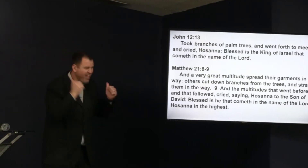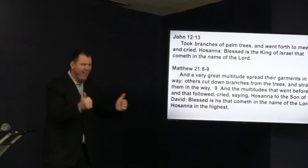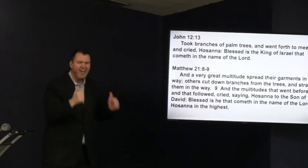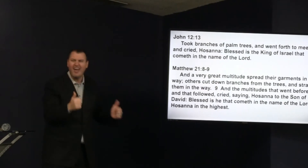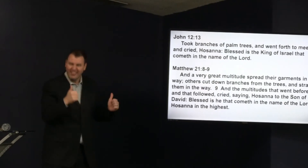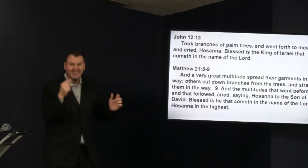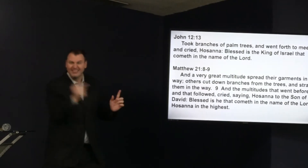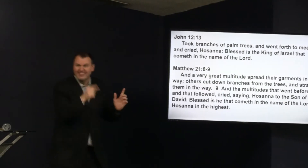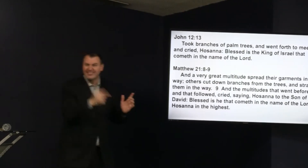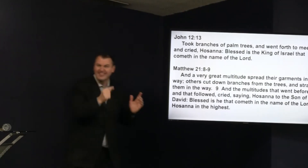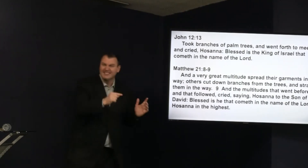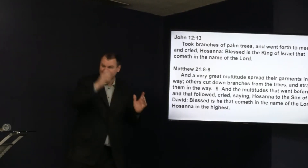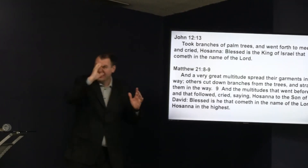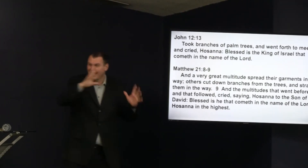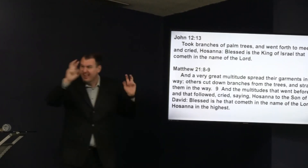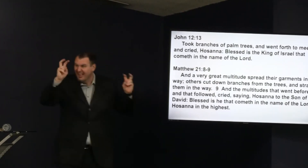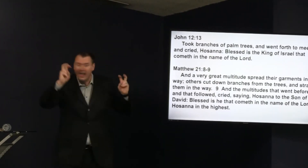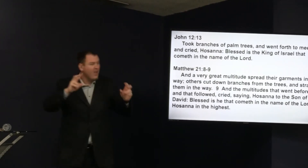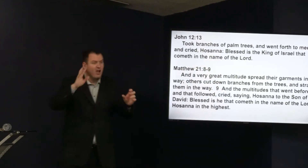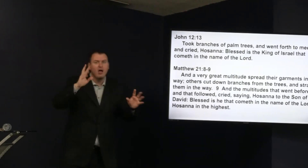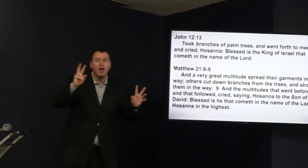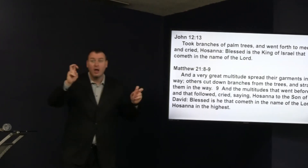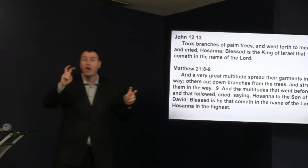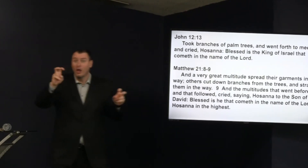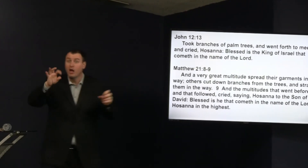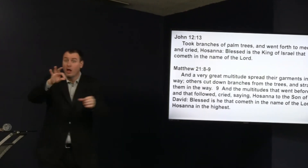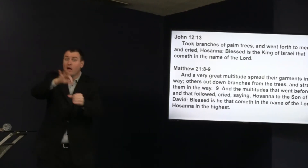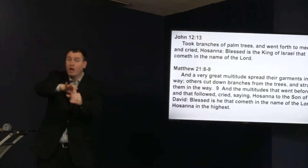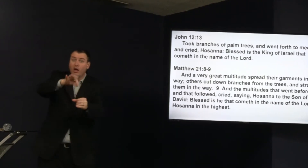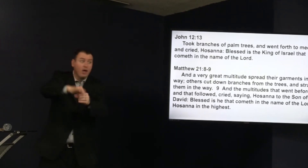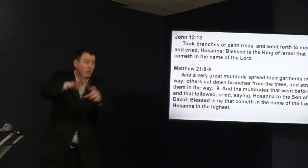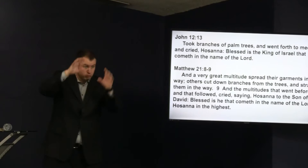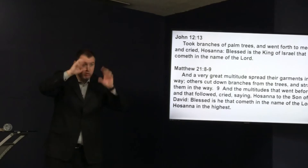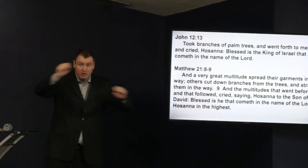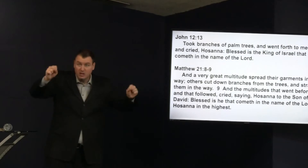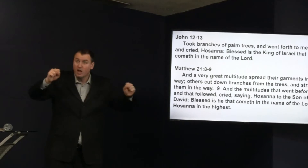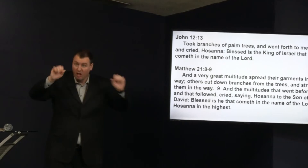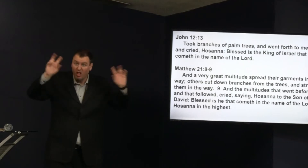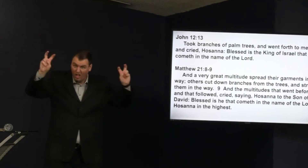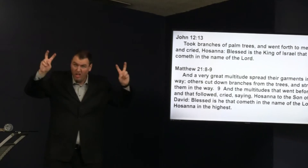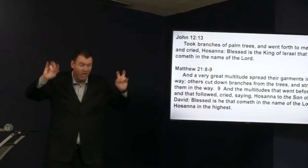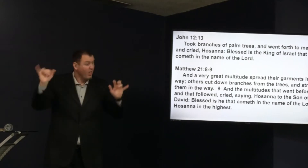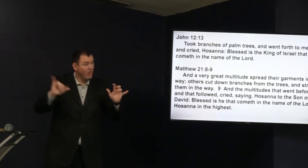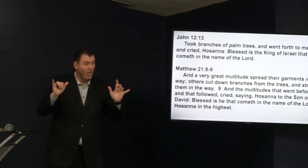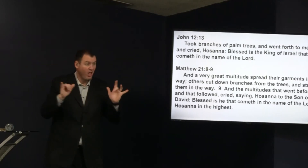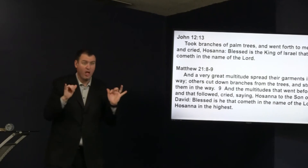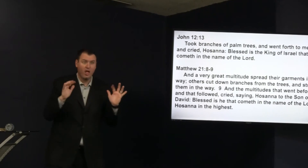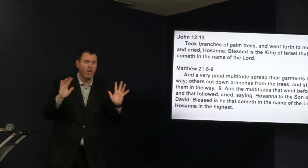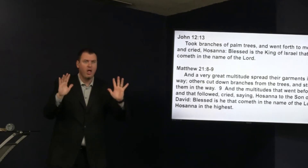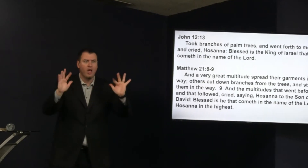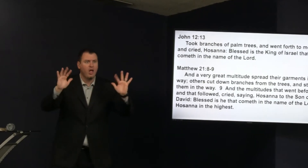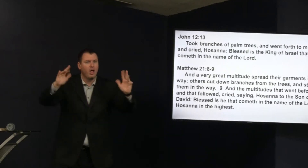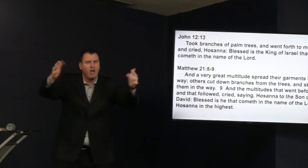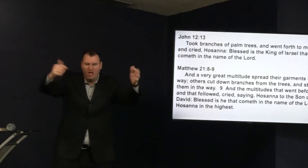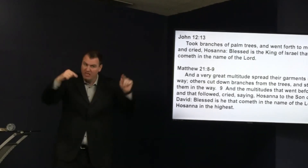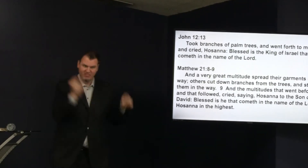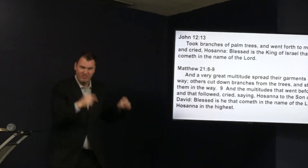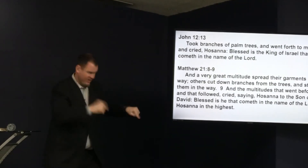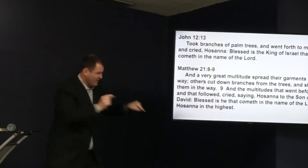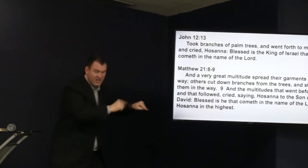is the one. And they were excited, and they kept pointing to Jesus, and it was almost like they were electing him as president.